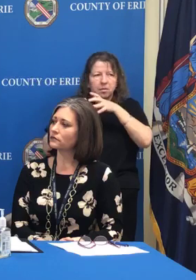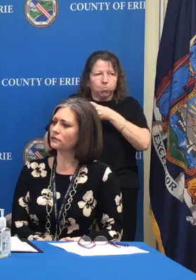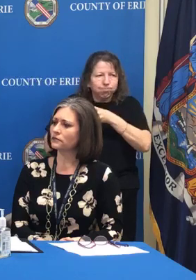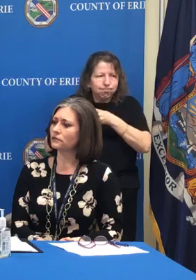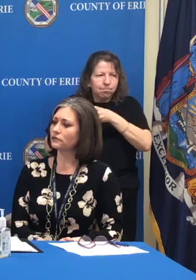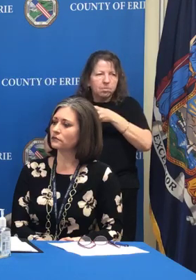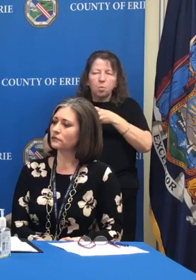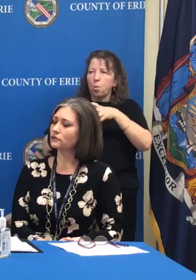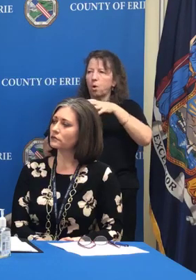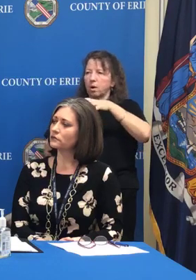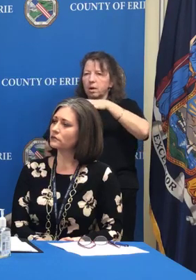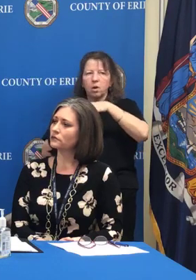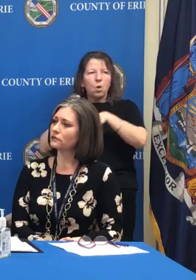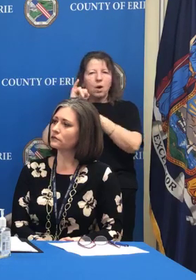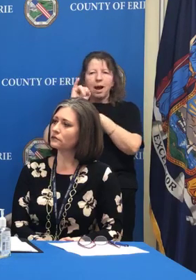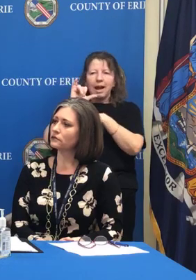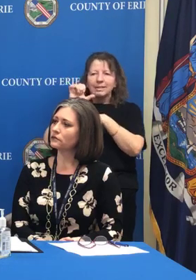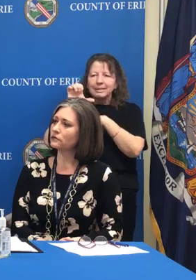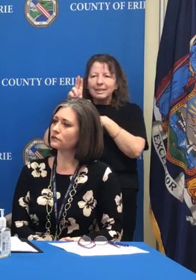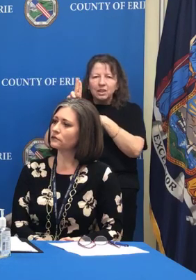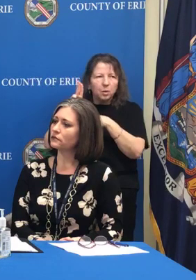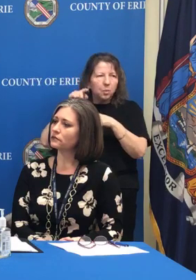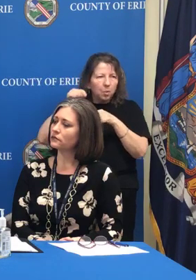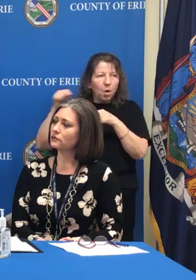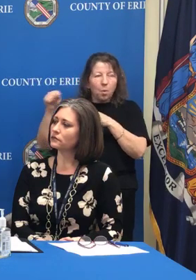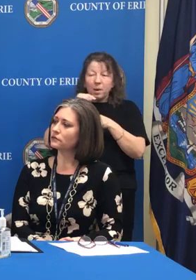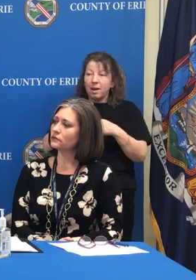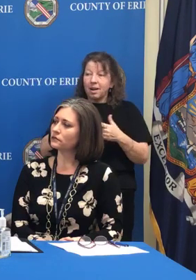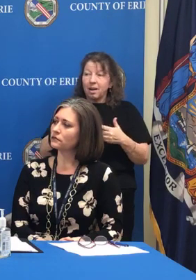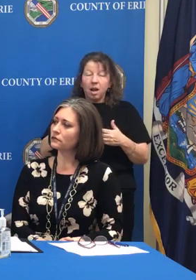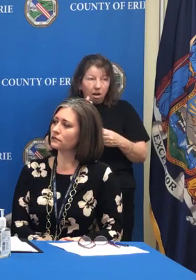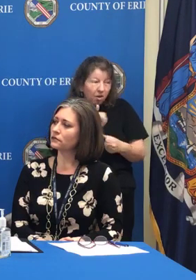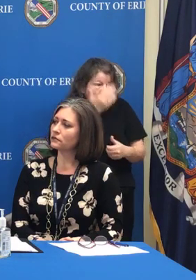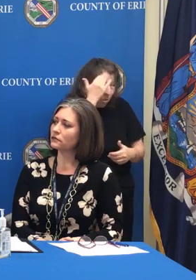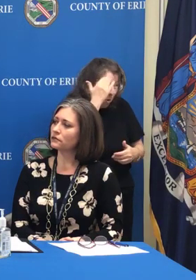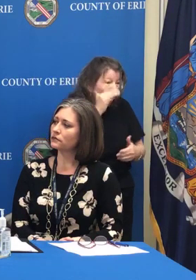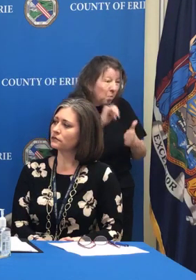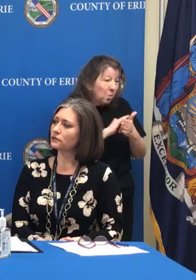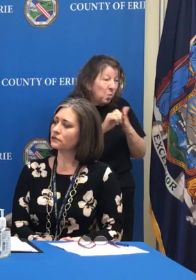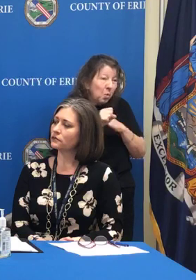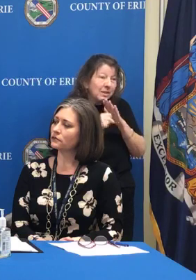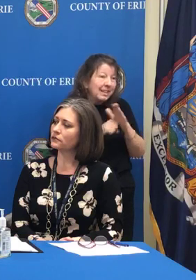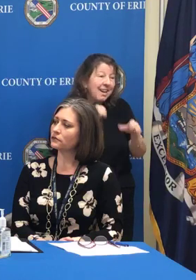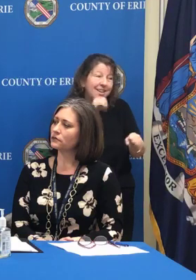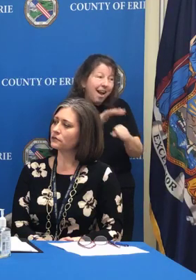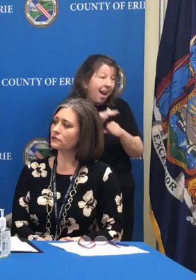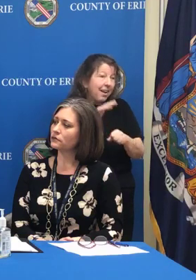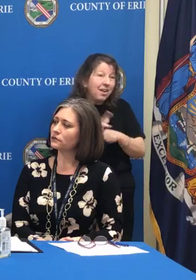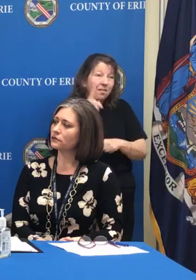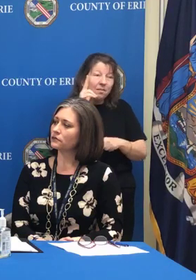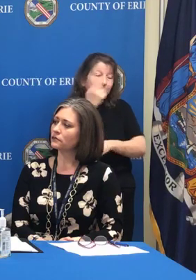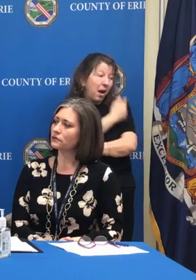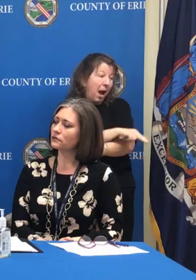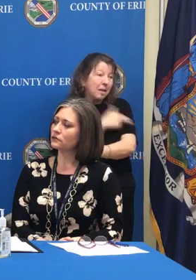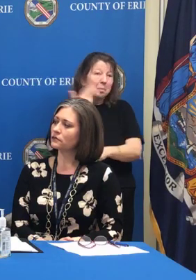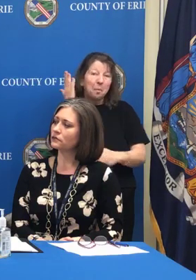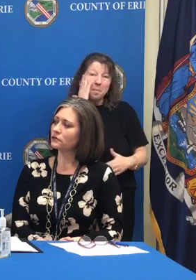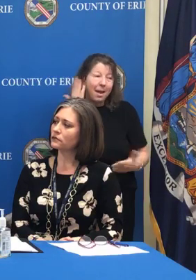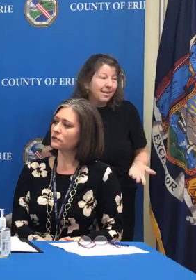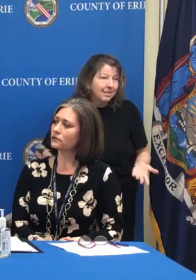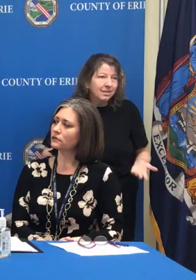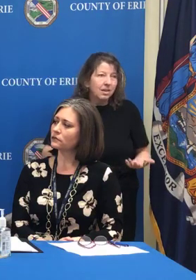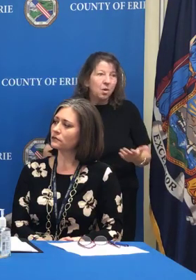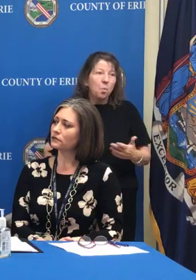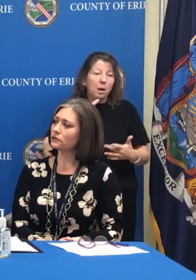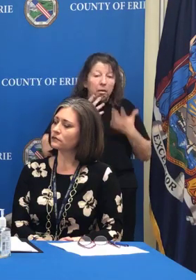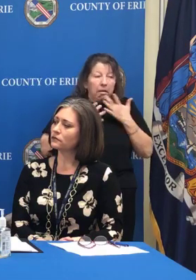ICU. As everyone knows, we're thousands of beds short in New York State, and we don't have enough beds that we potentially are going to need for this